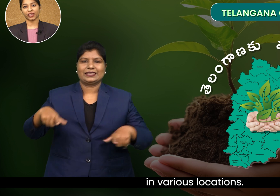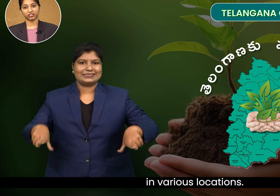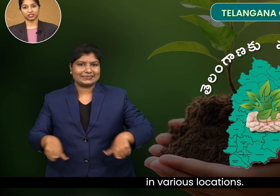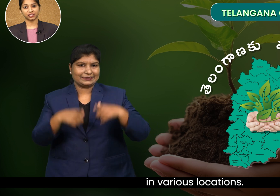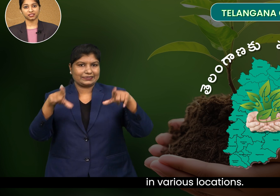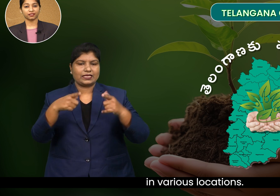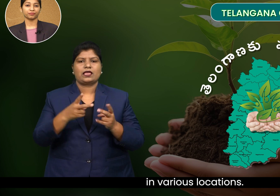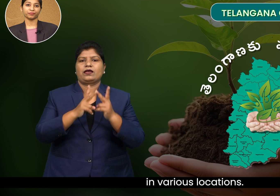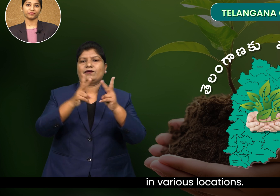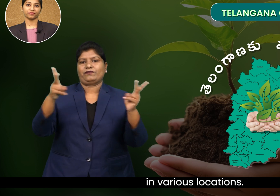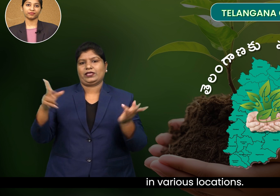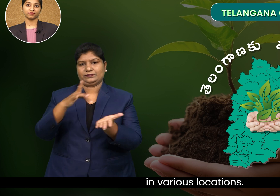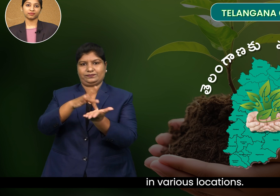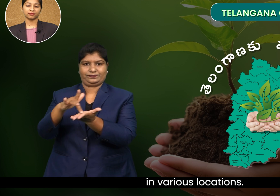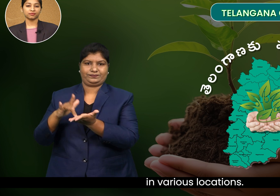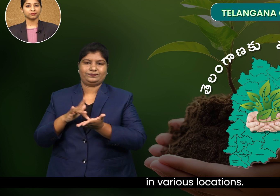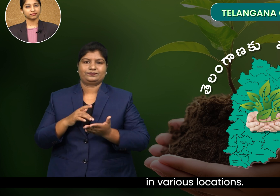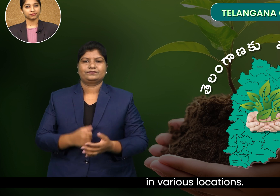various locations,